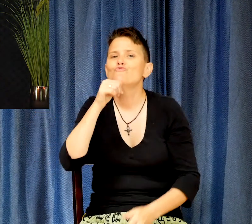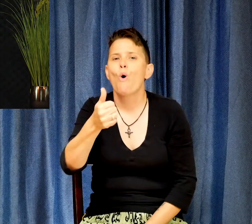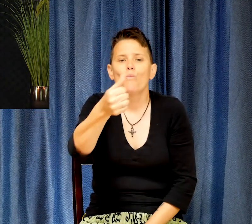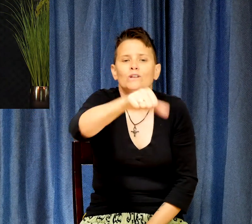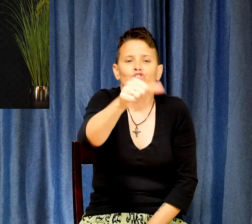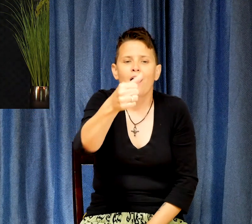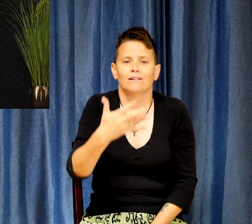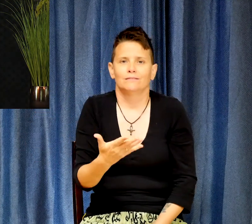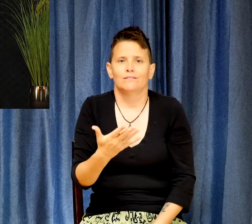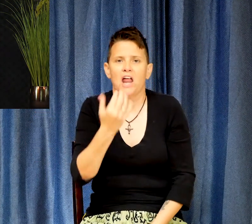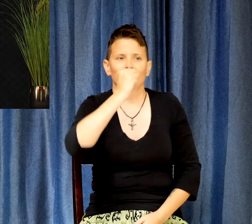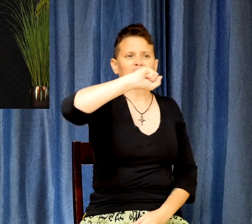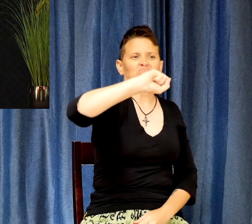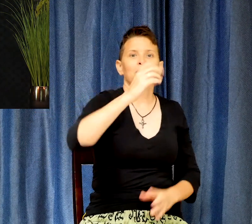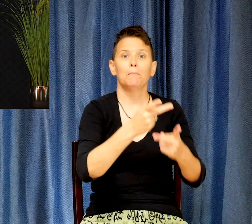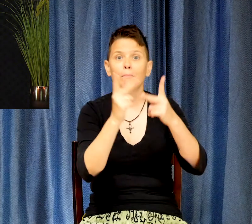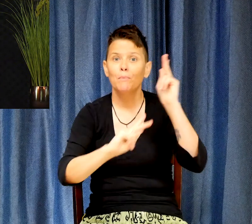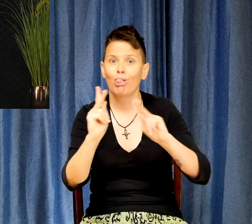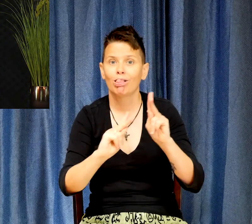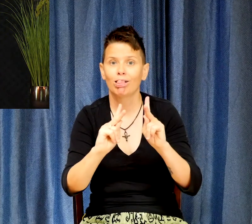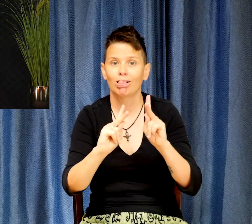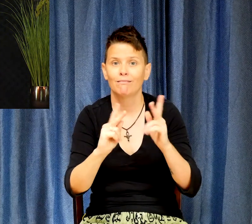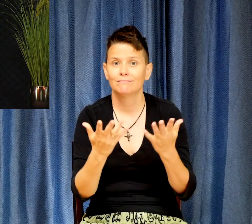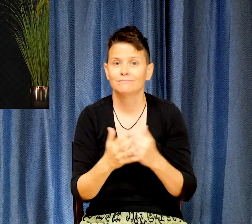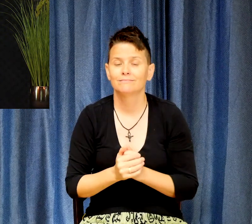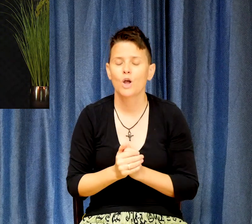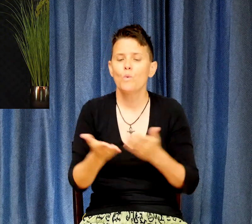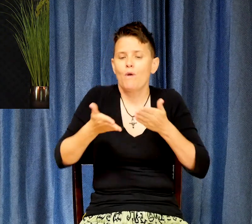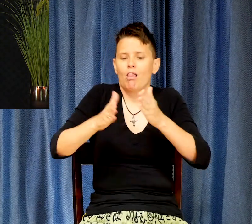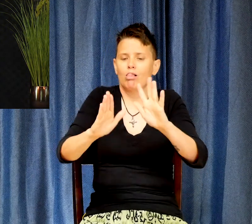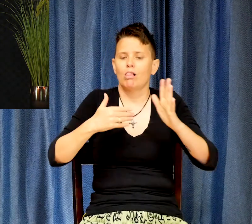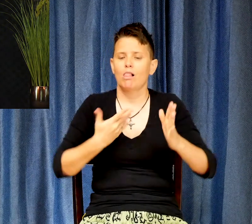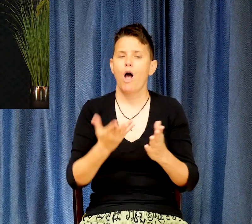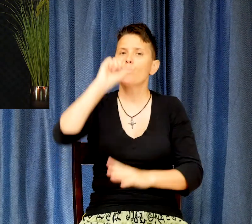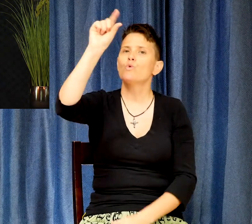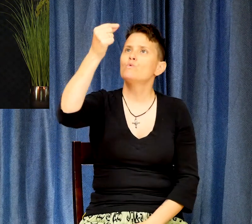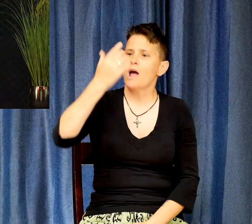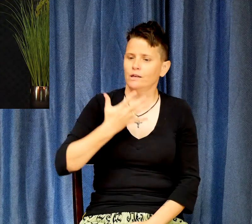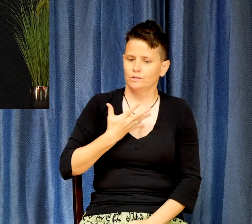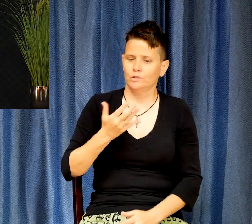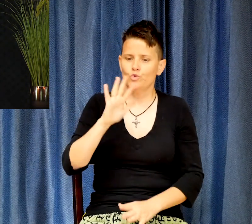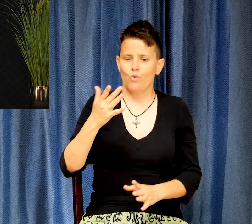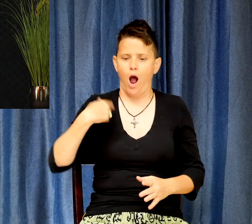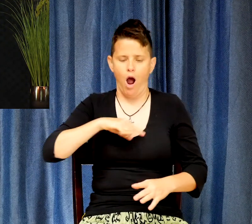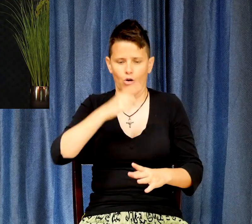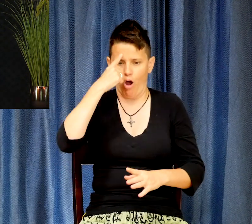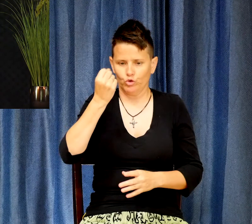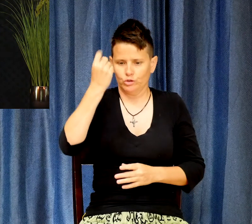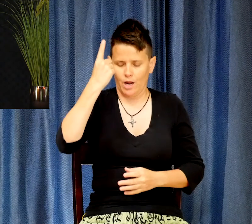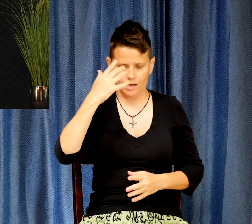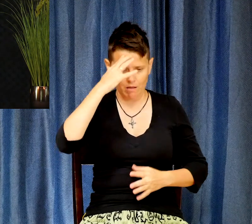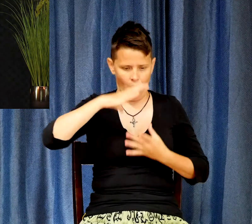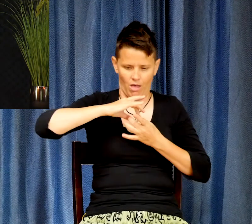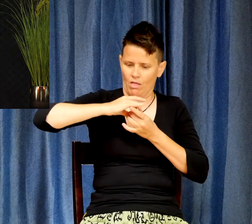For when we live in this space of grace, when we allow Spirit to fill the gaps of our understanding, those gaps between head and